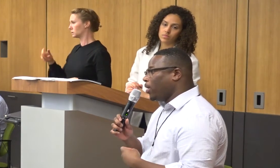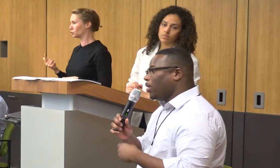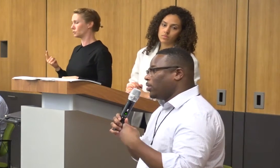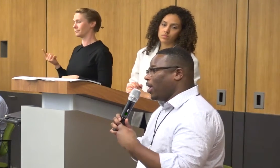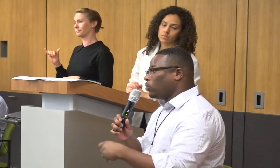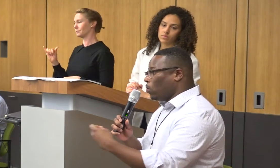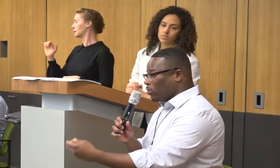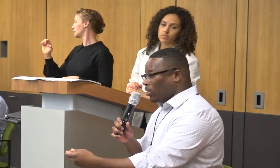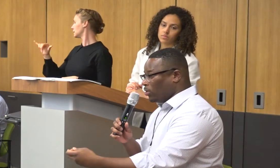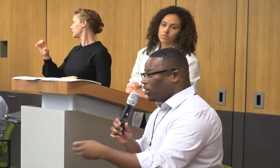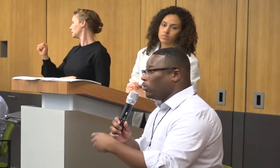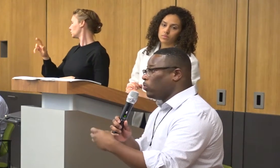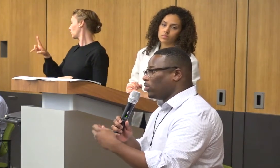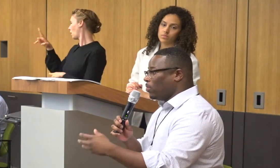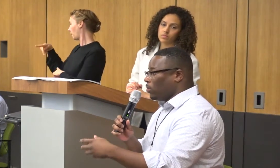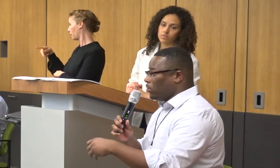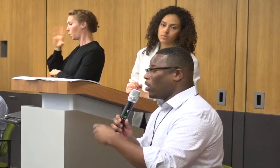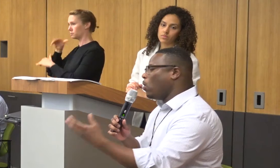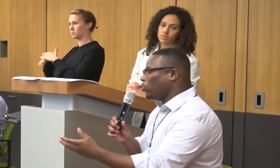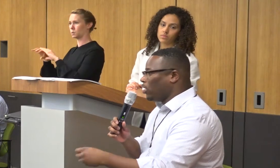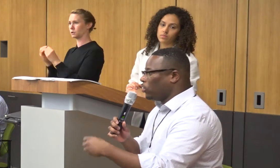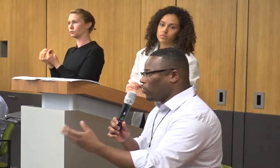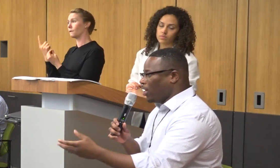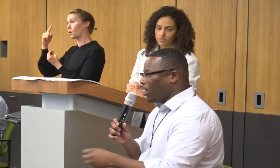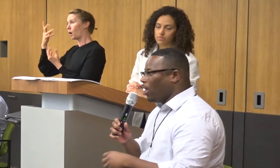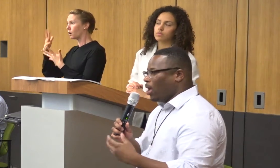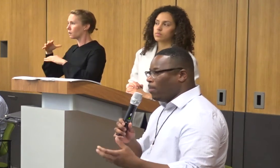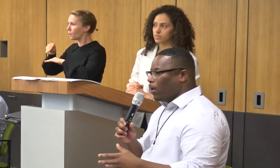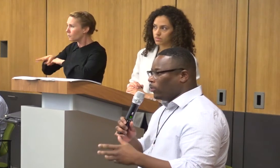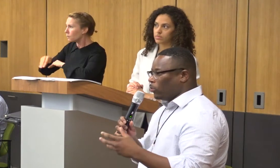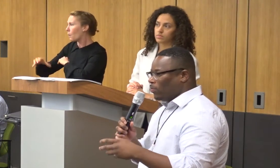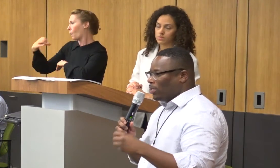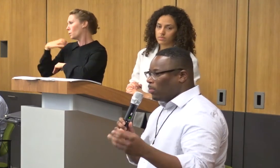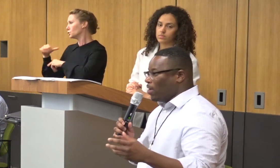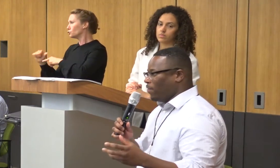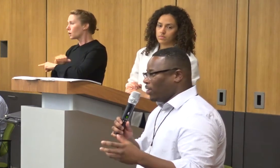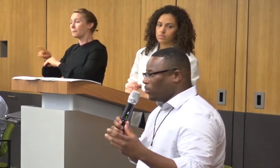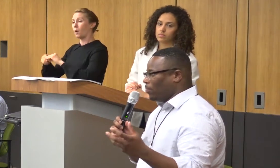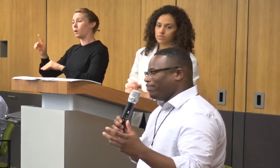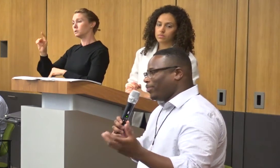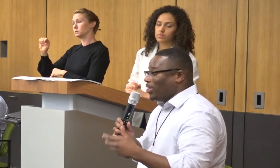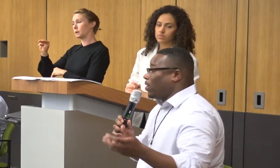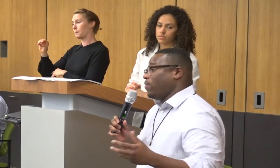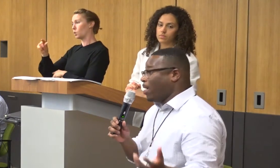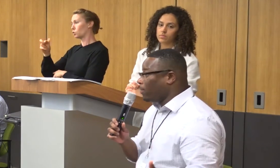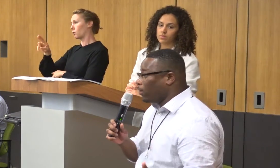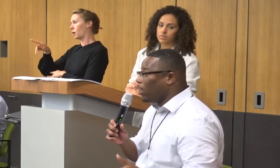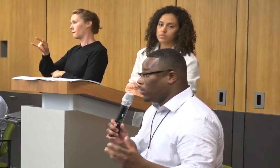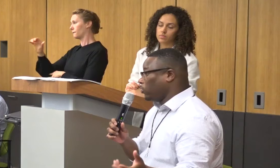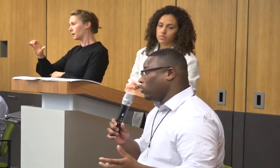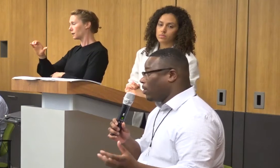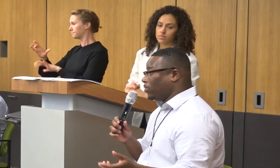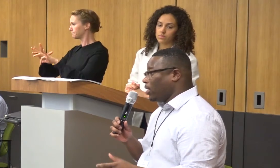Year Up to enter organizations and do some of the coaching, the training about sort of the demographic